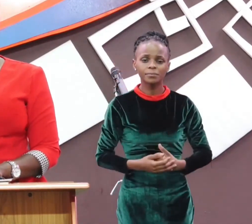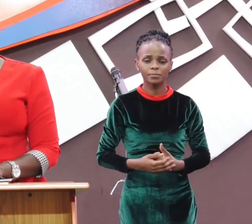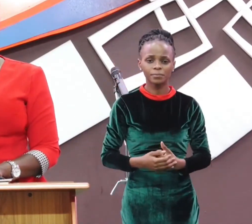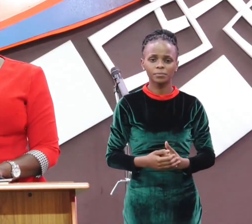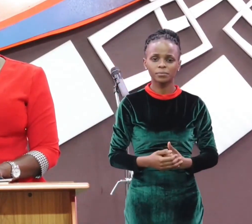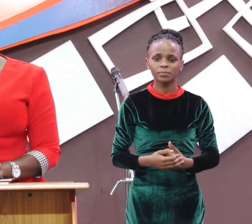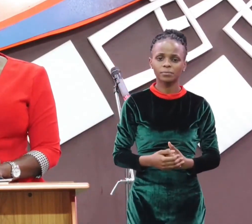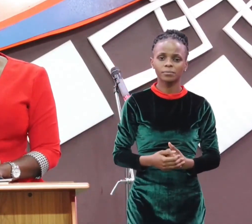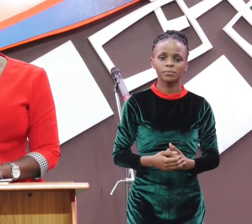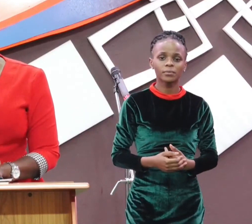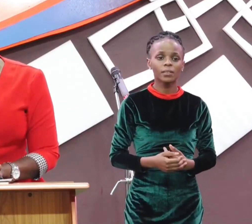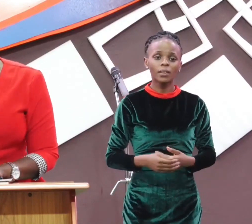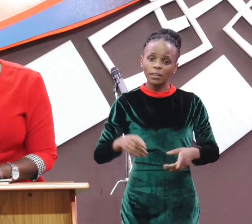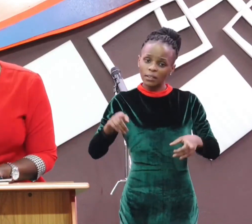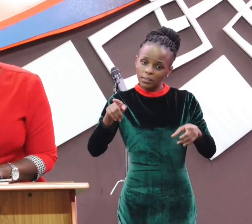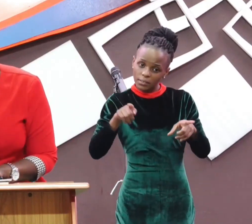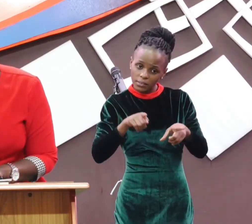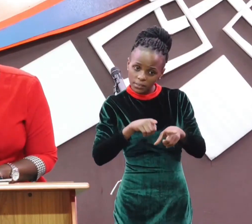saved.